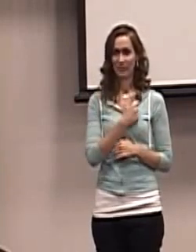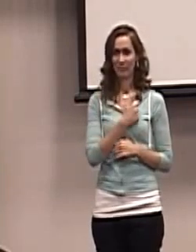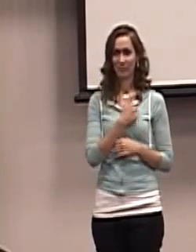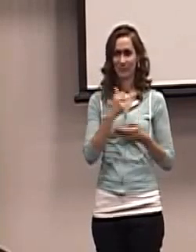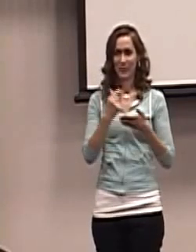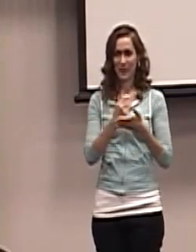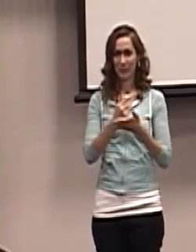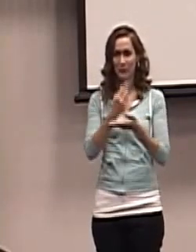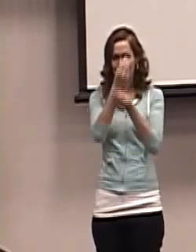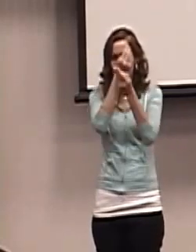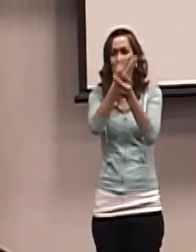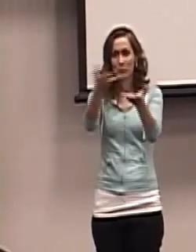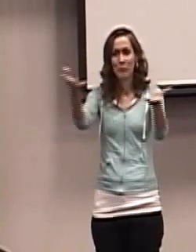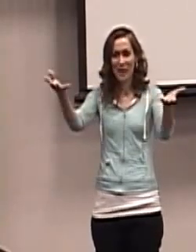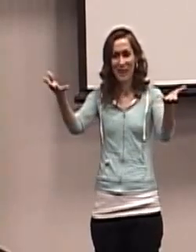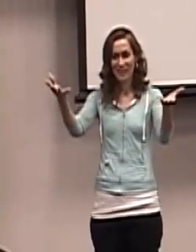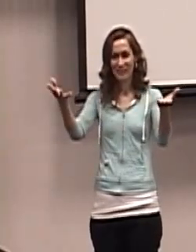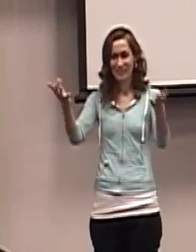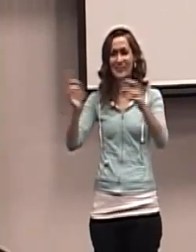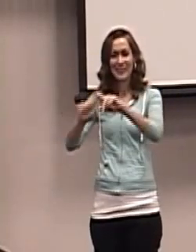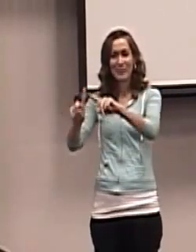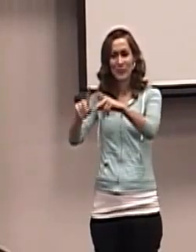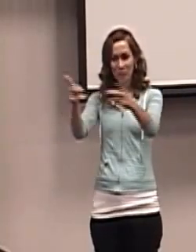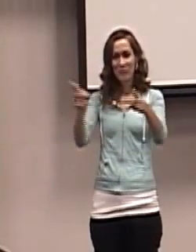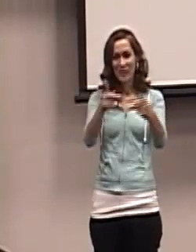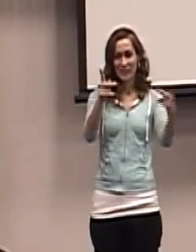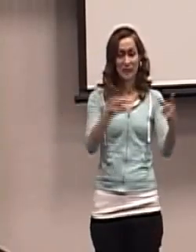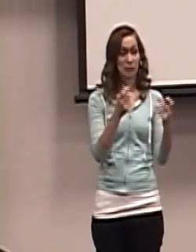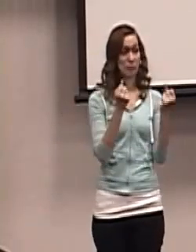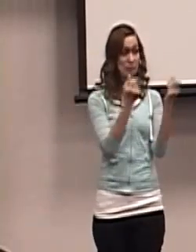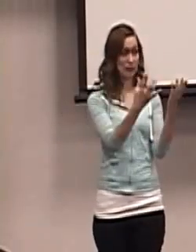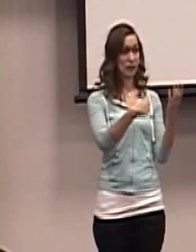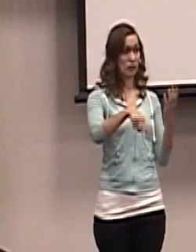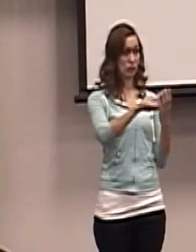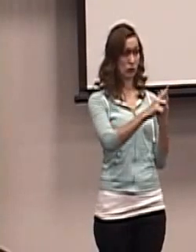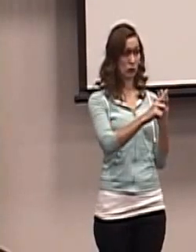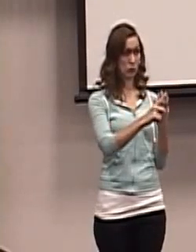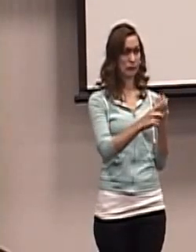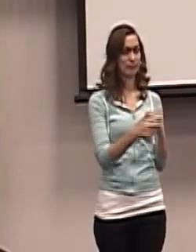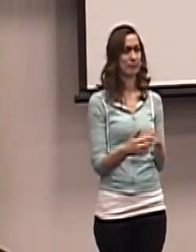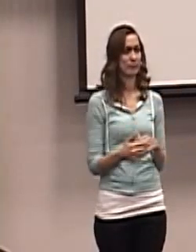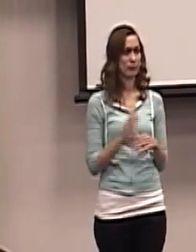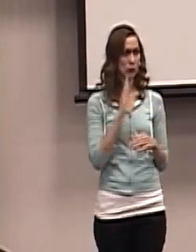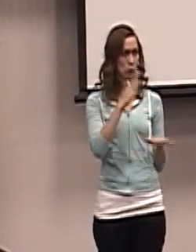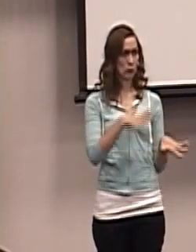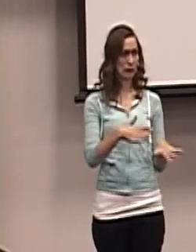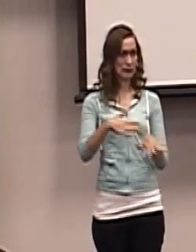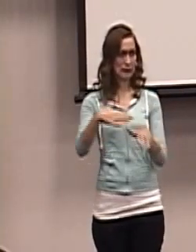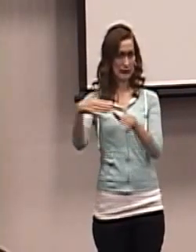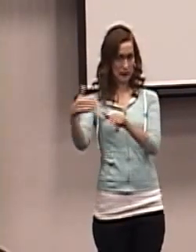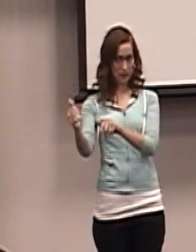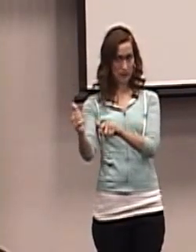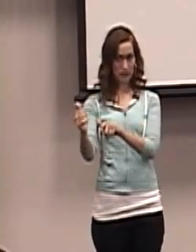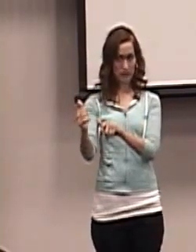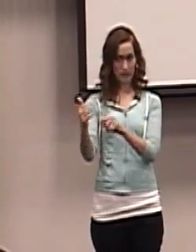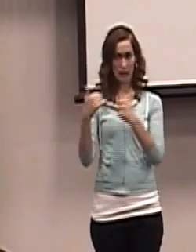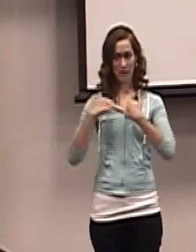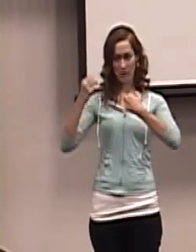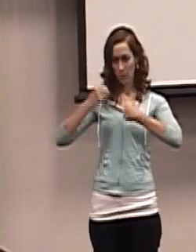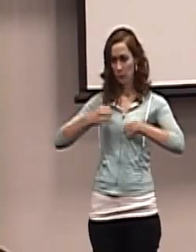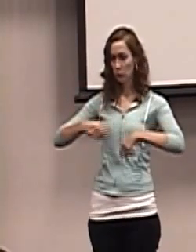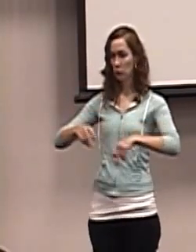out in many places. Many of you, as you leave here, will have the opportunity